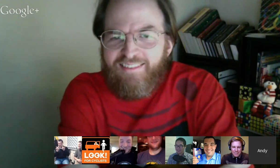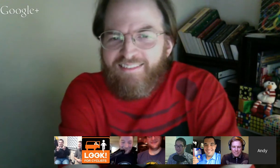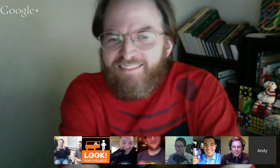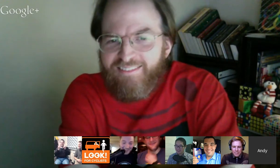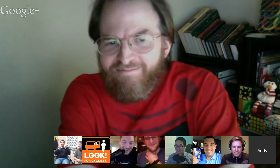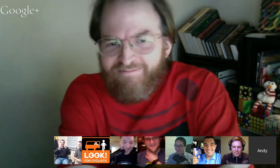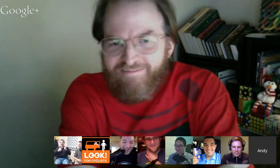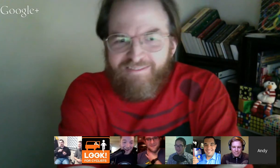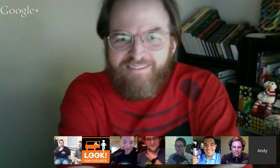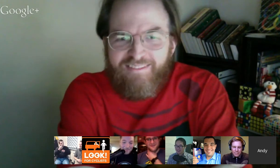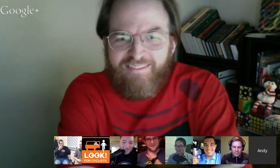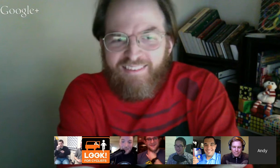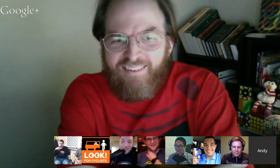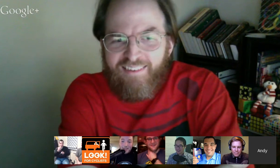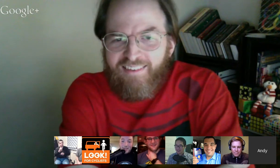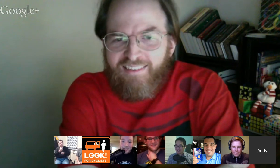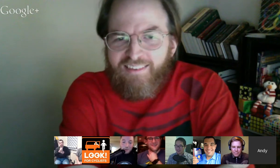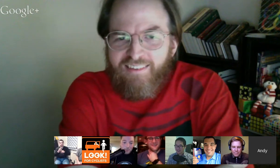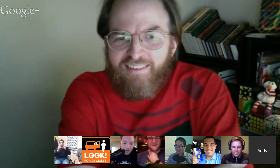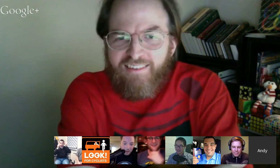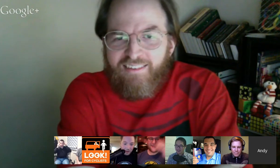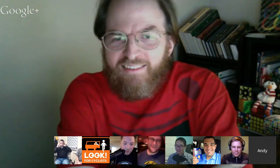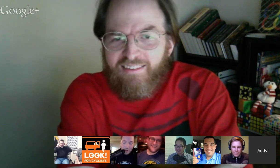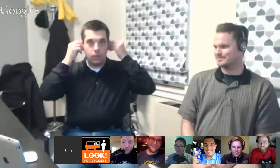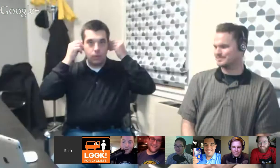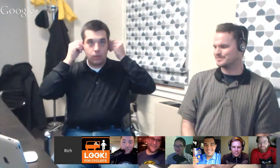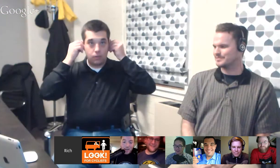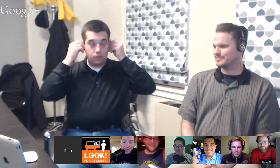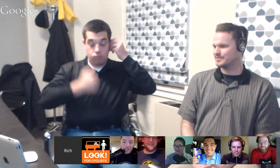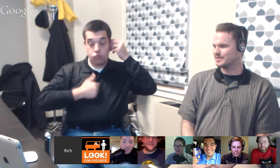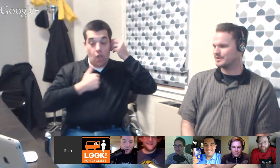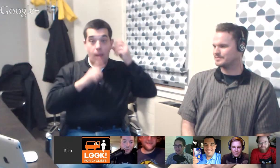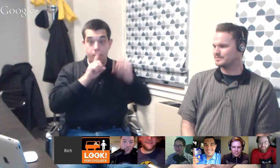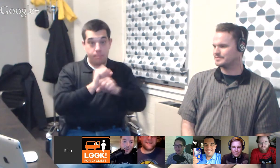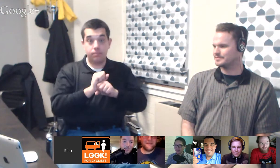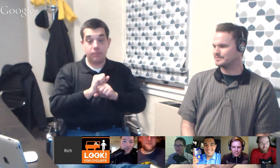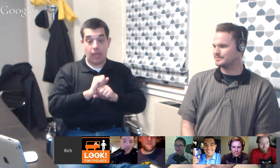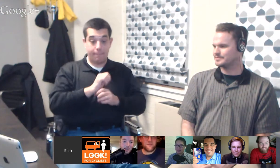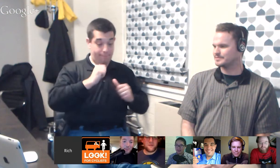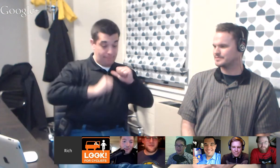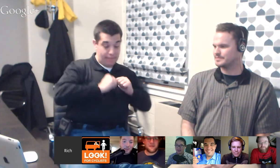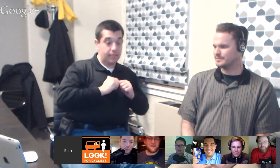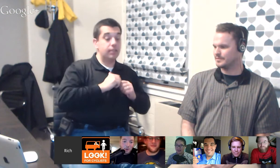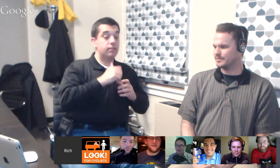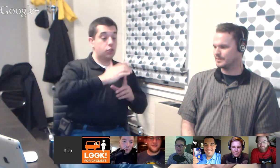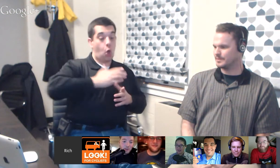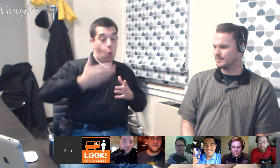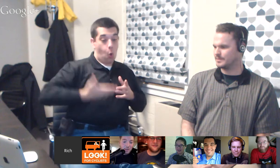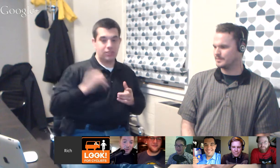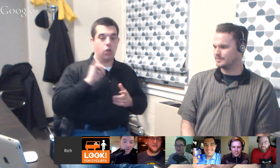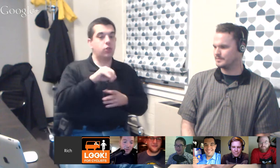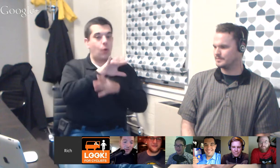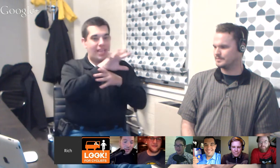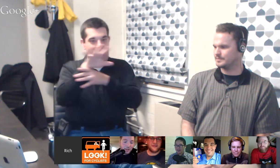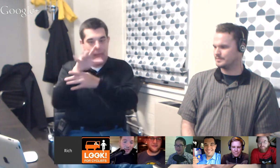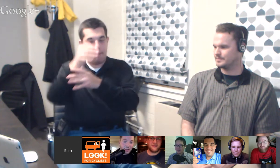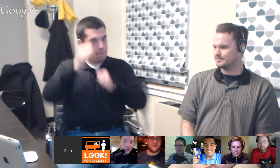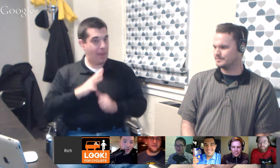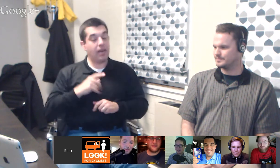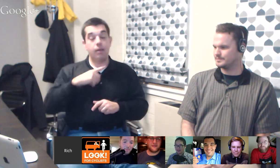Yeah, it was just a joke. Yeah, so sorry, I'm actually acting as host and cameraman, so I'm trying to make sure that